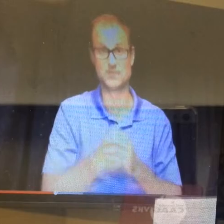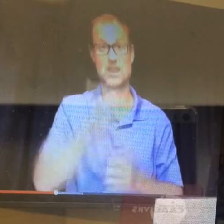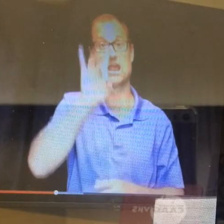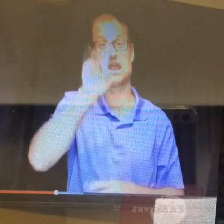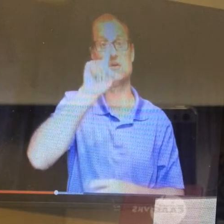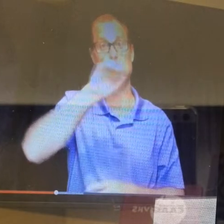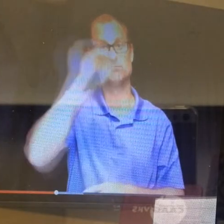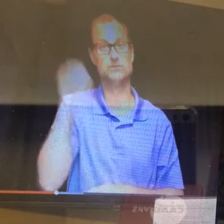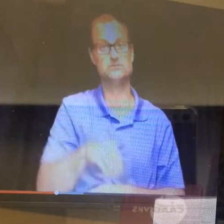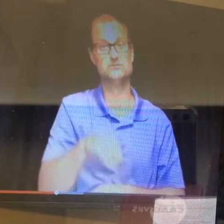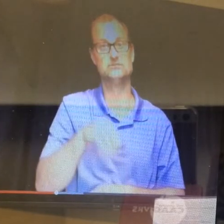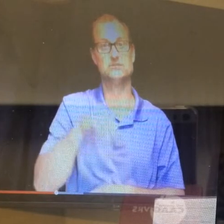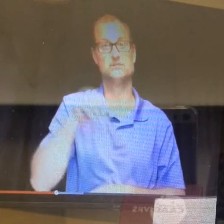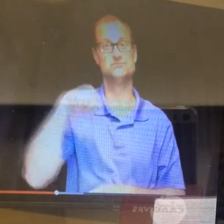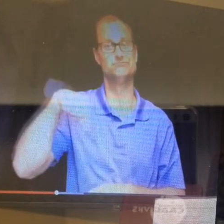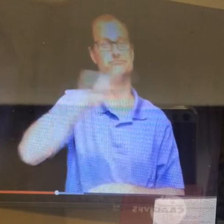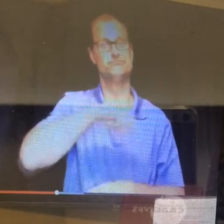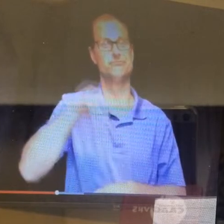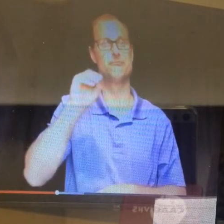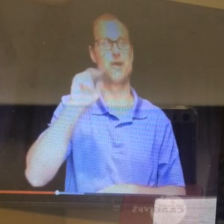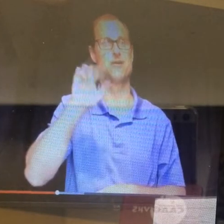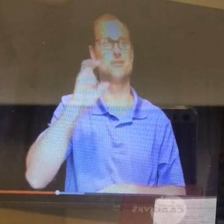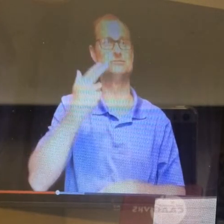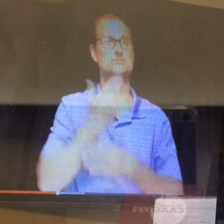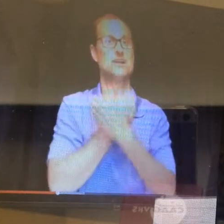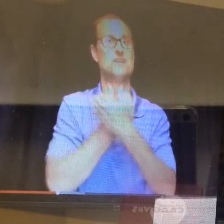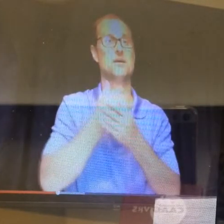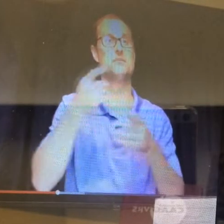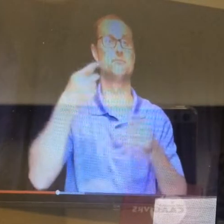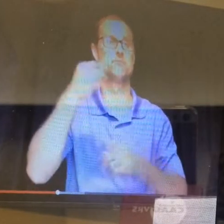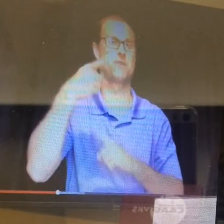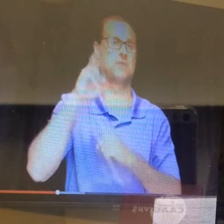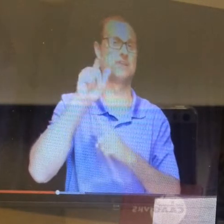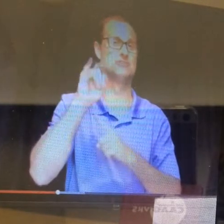1993 to 2001, 80% of monarch butterfly,